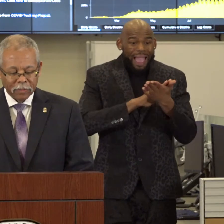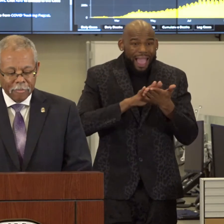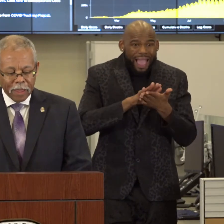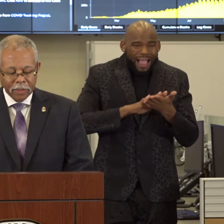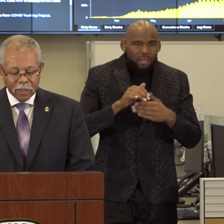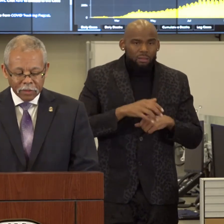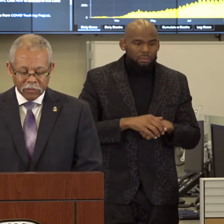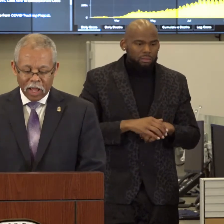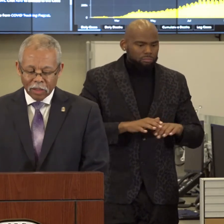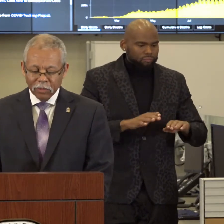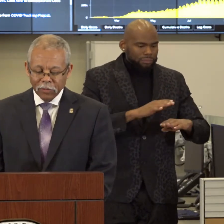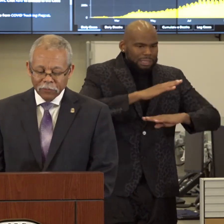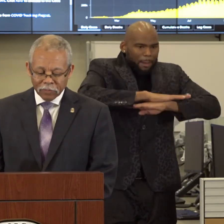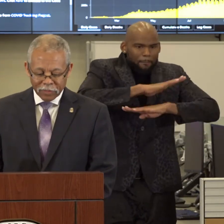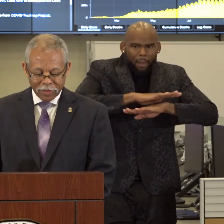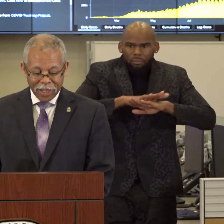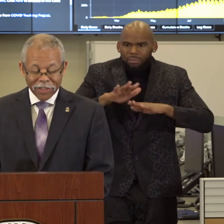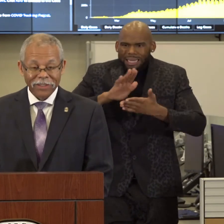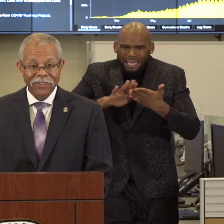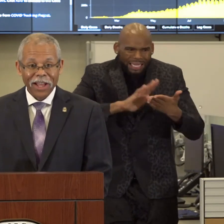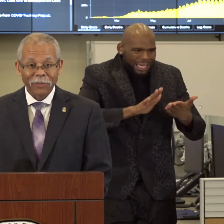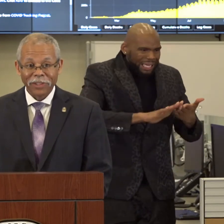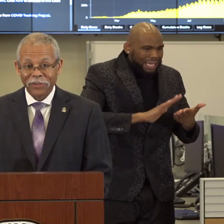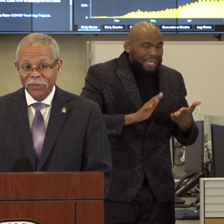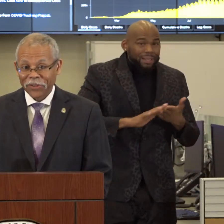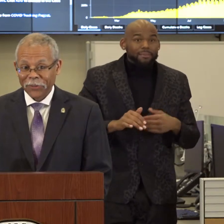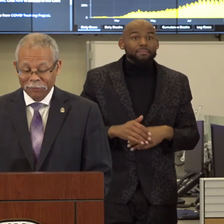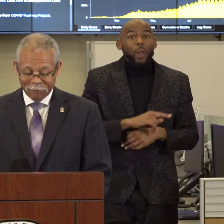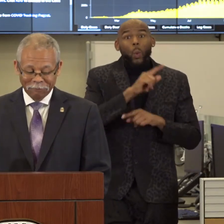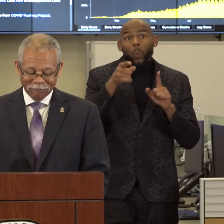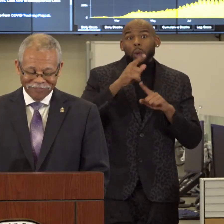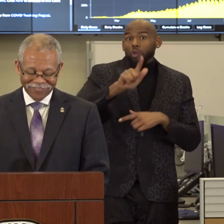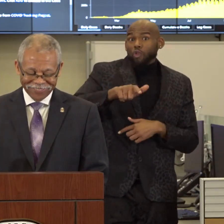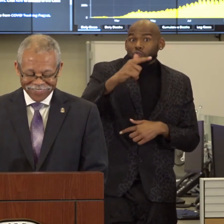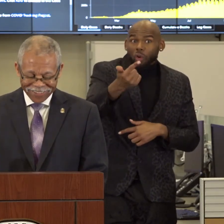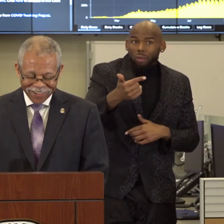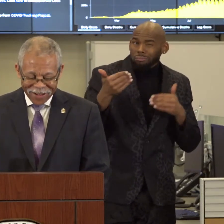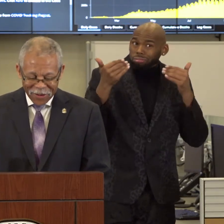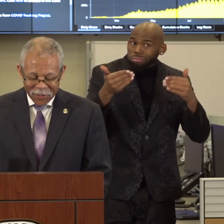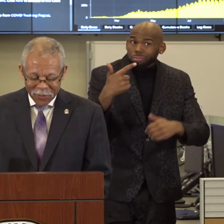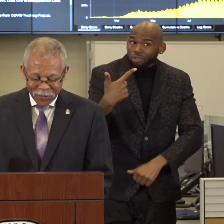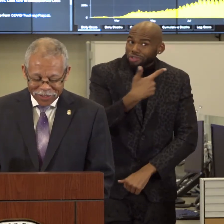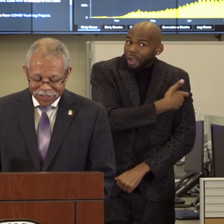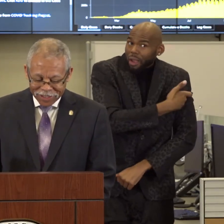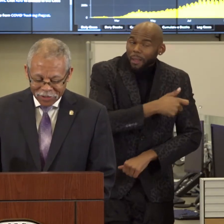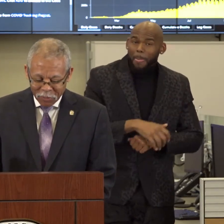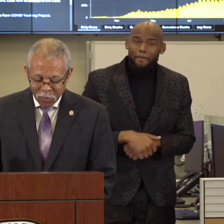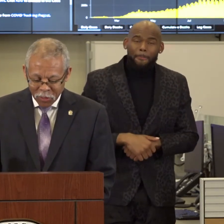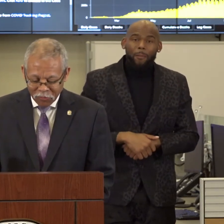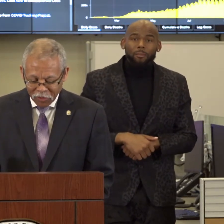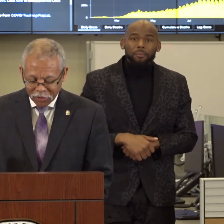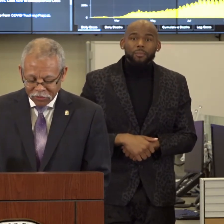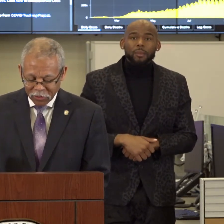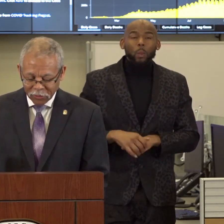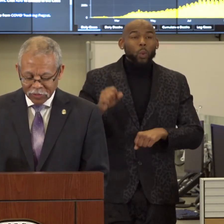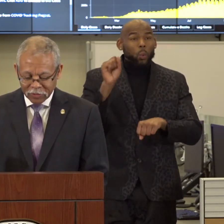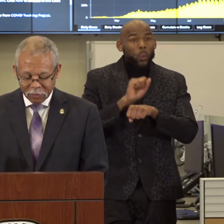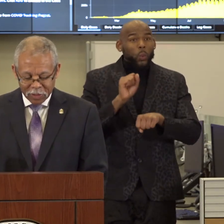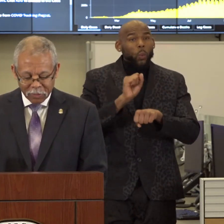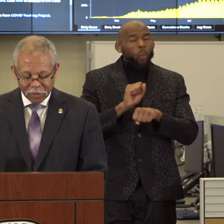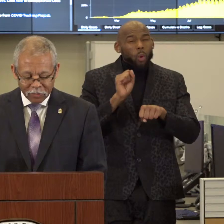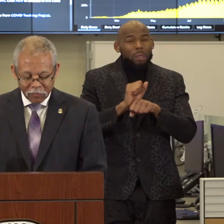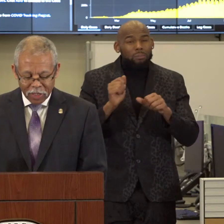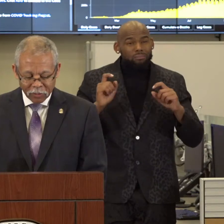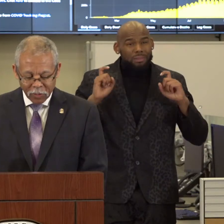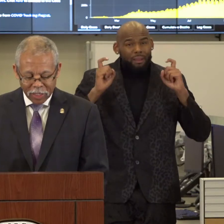possible. And get the shot when it's your turn. We're working to give more first doses